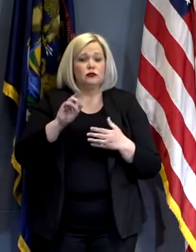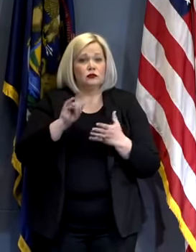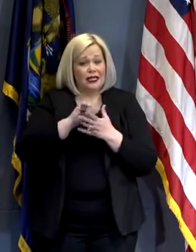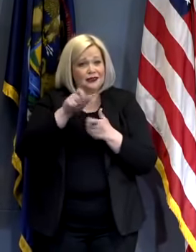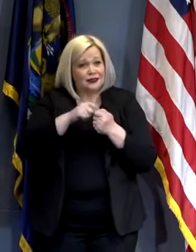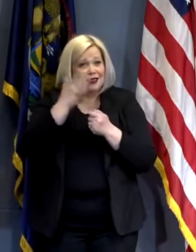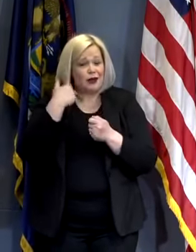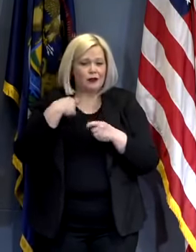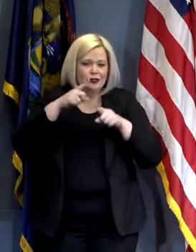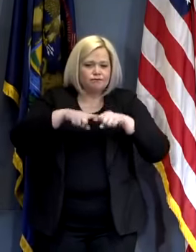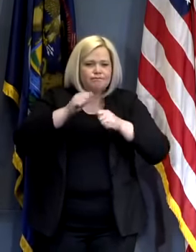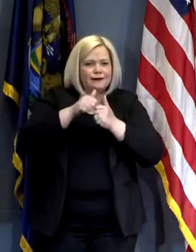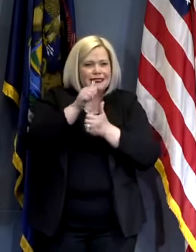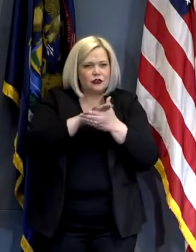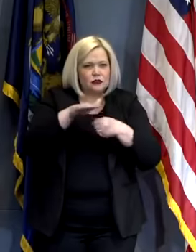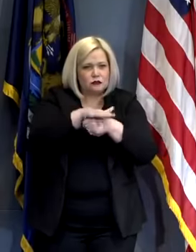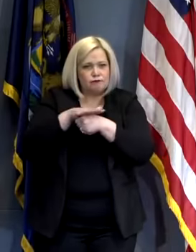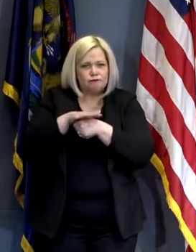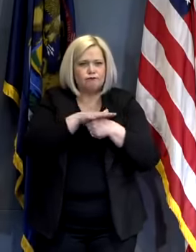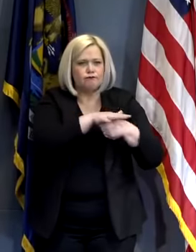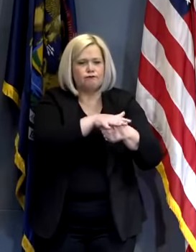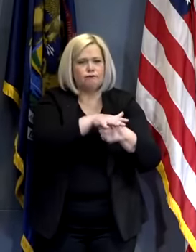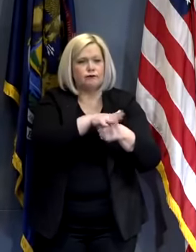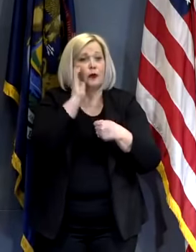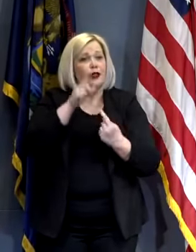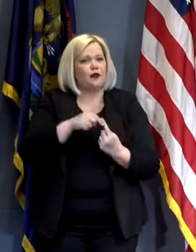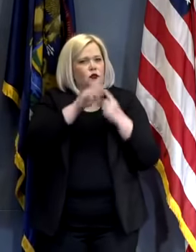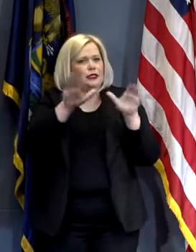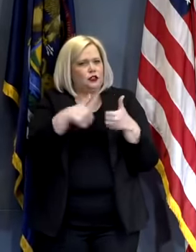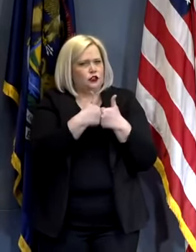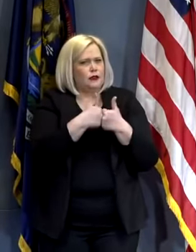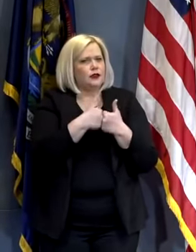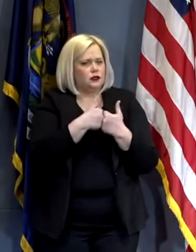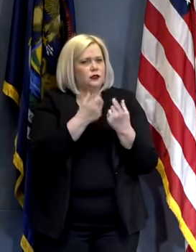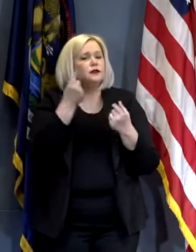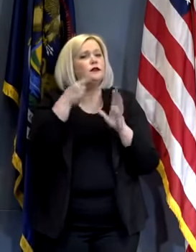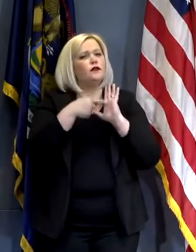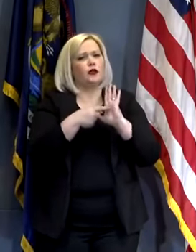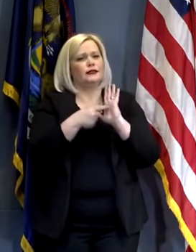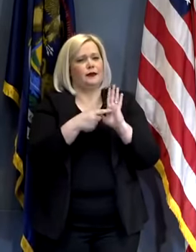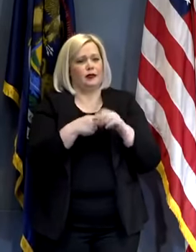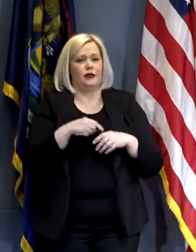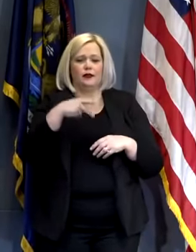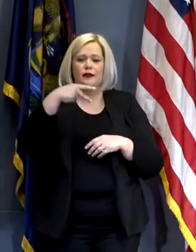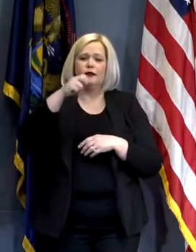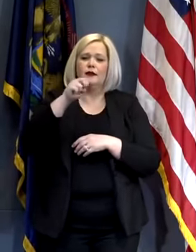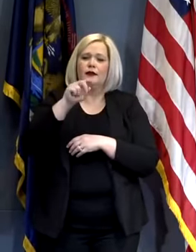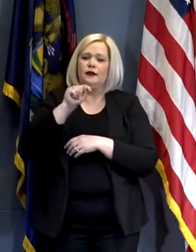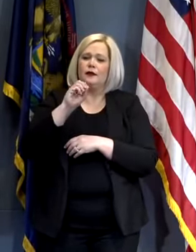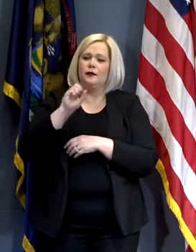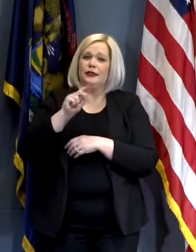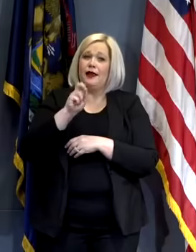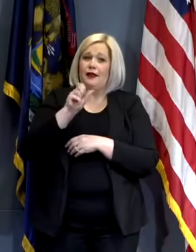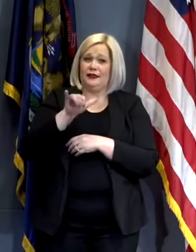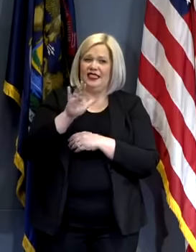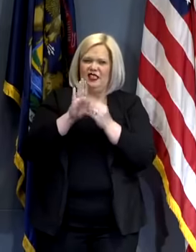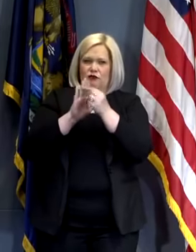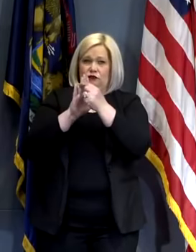looking regionally. There are going to be unique challenges. If, for instance, in Petoskey, there is an